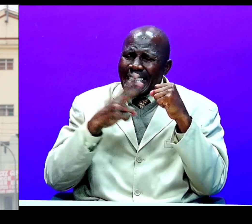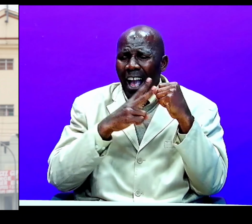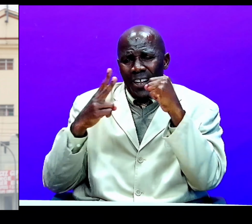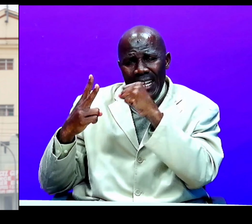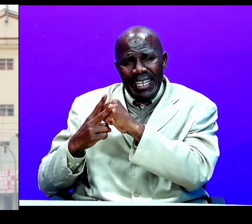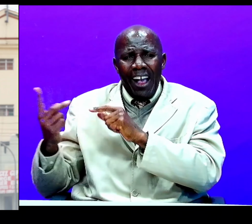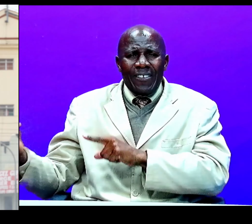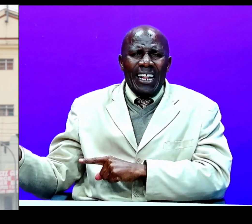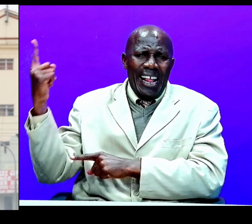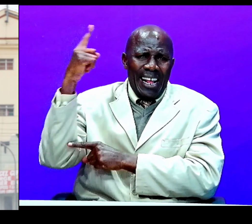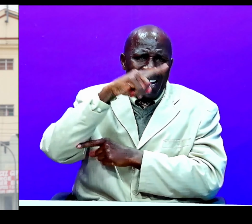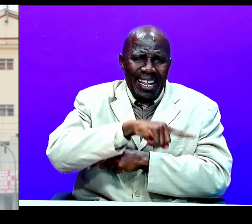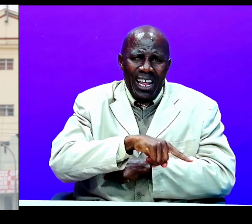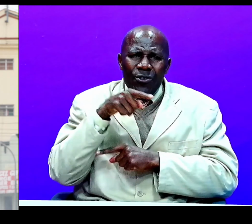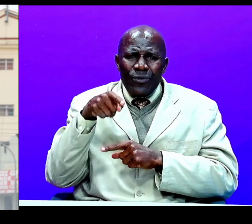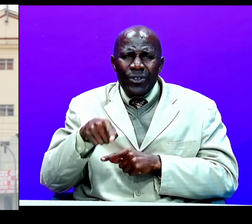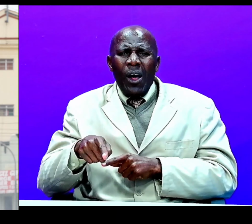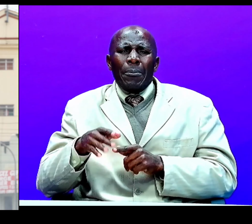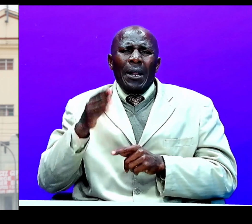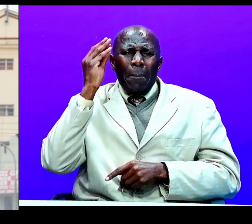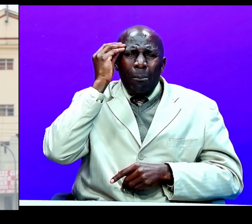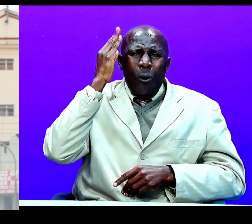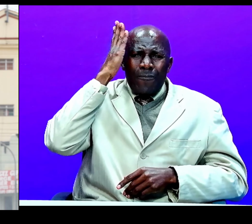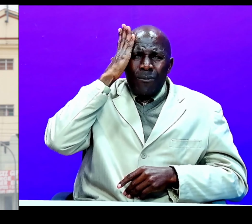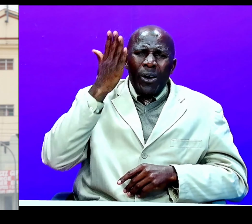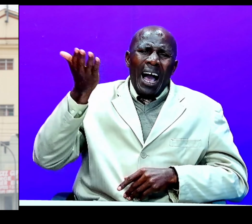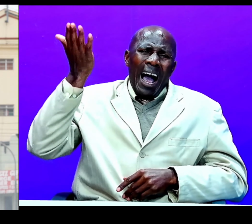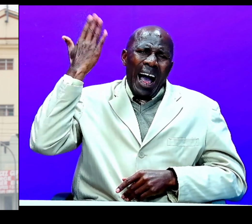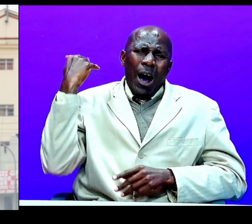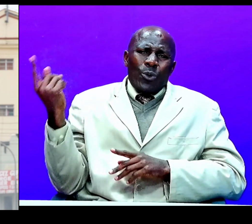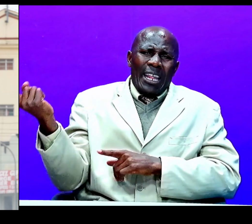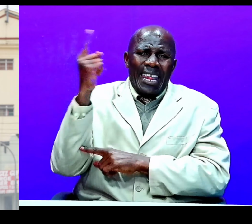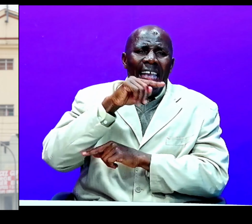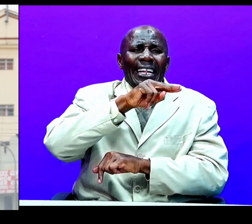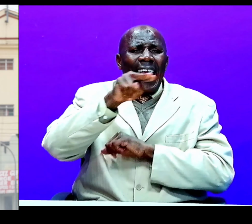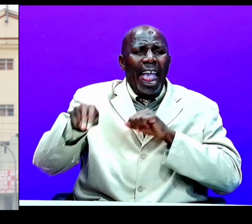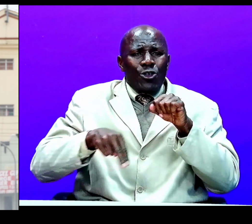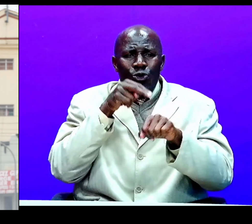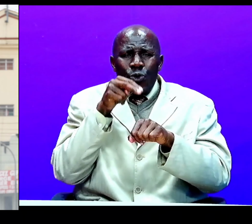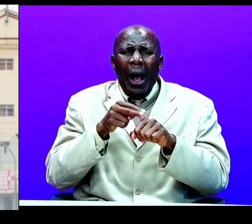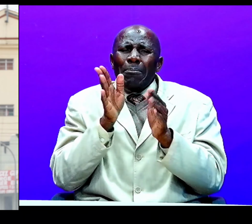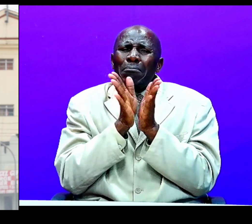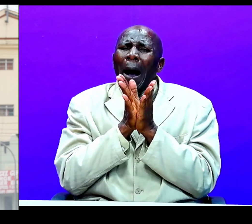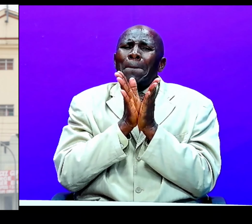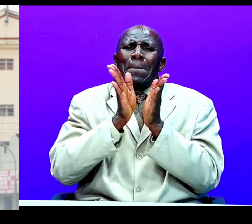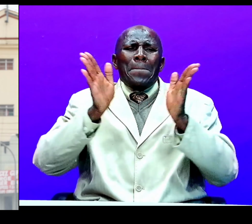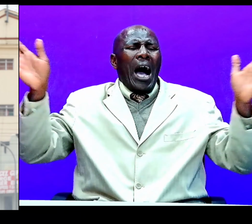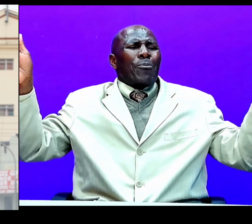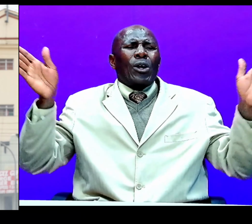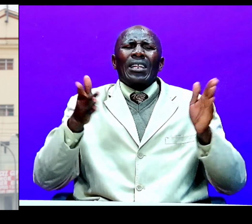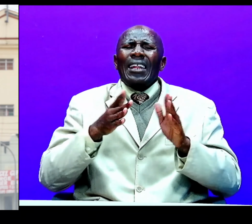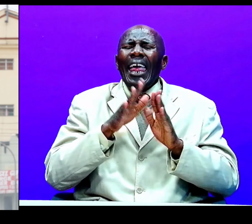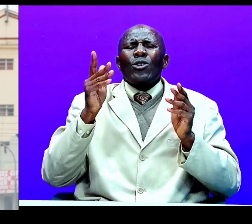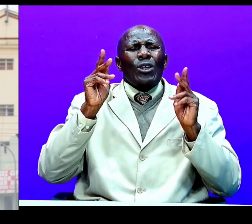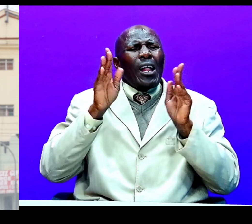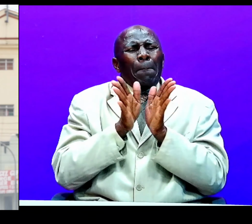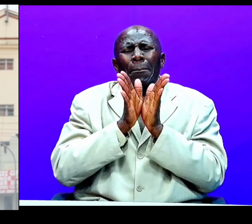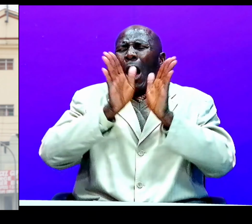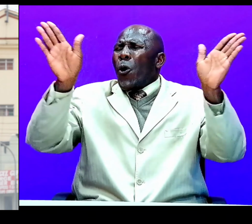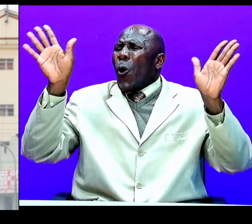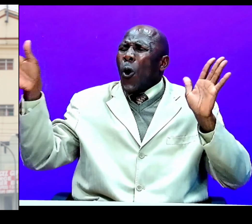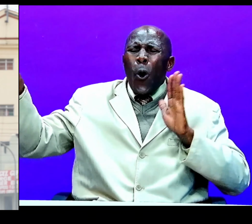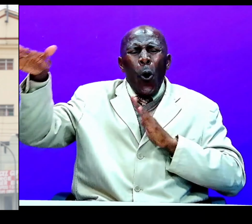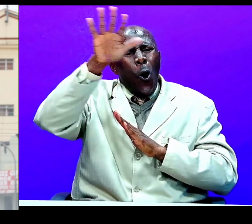history as the Saba Saba Day. It is remembered as the day nationwide protests erupted at